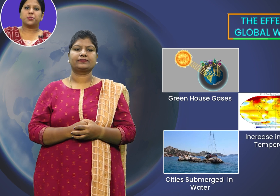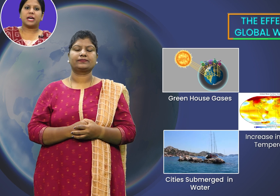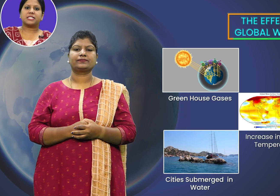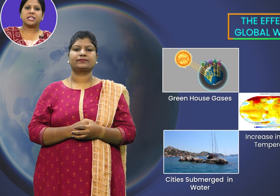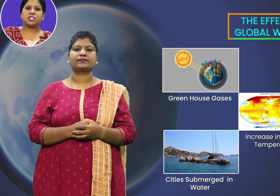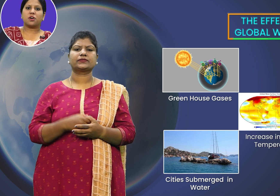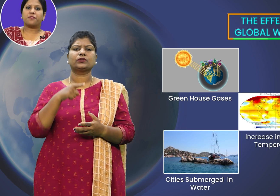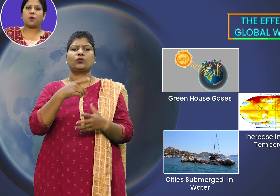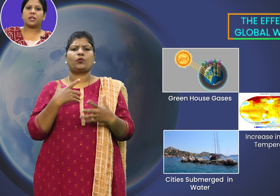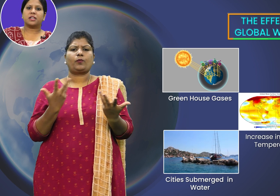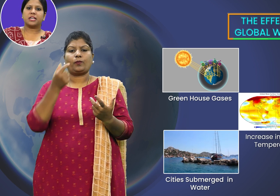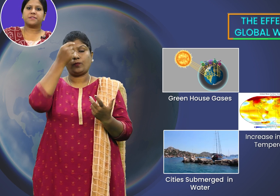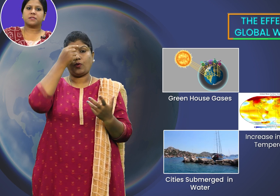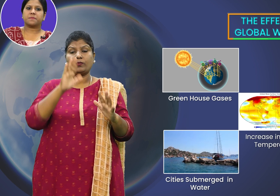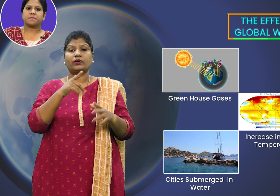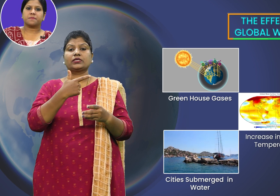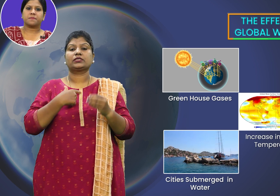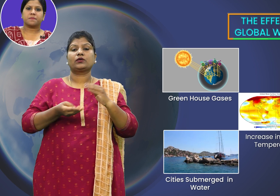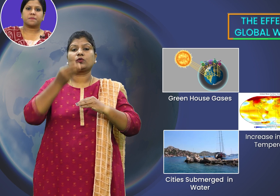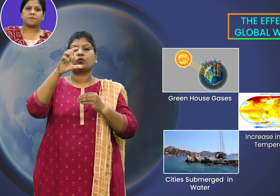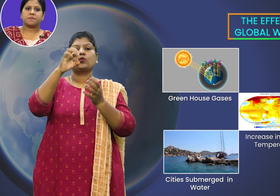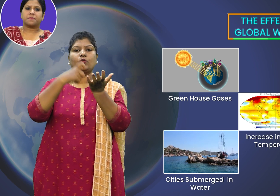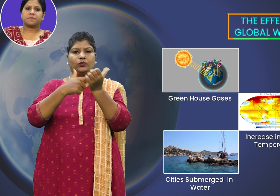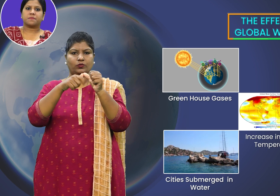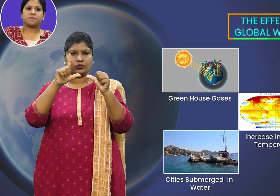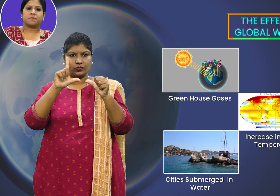due to extinction of coral reefs